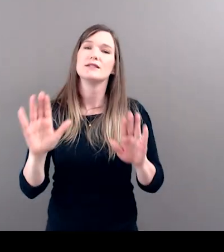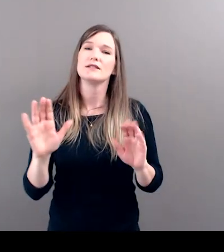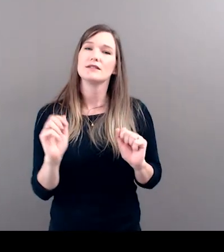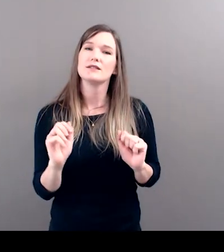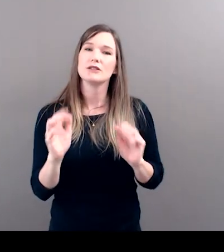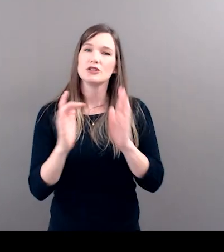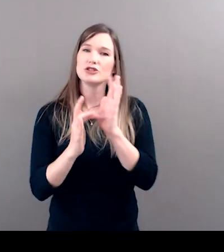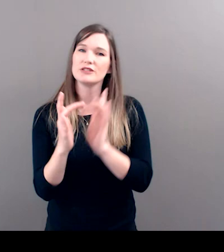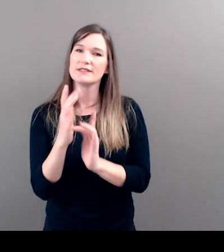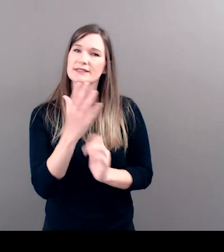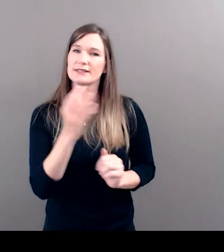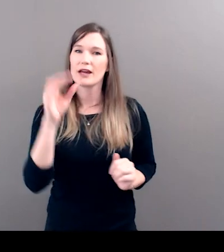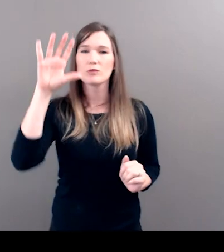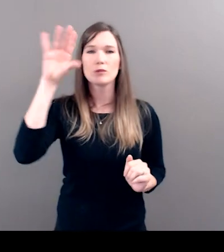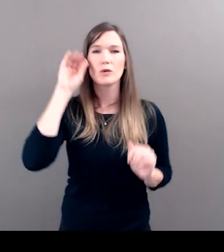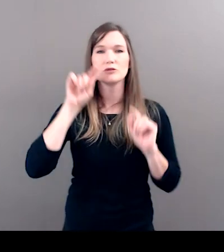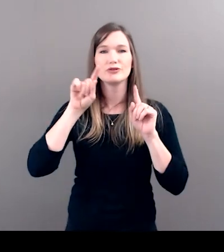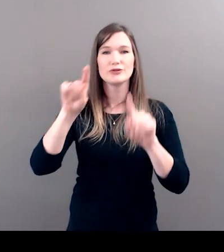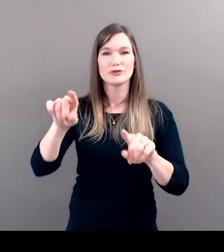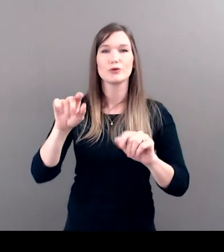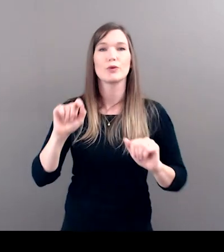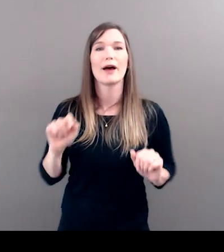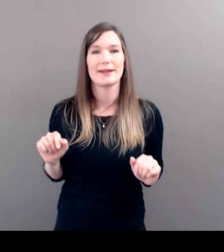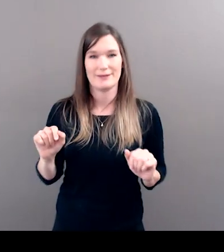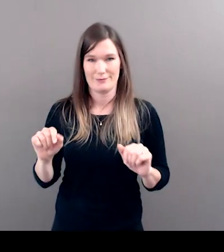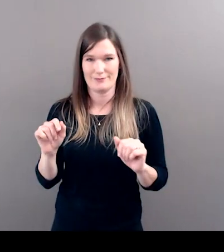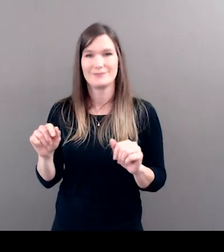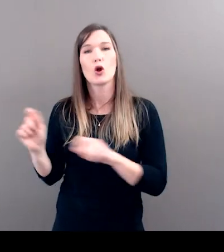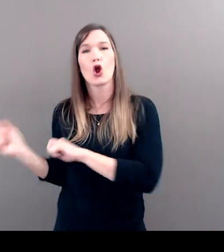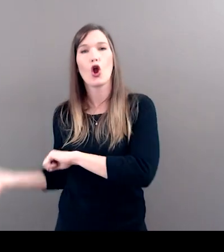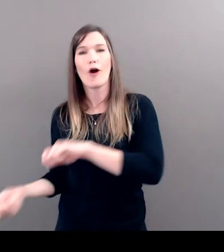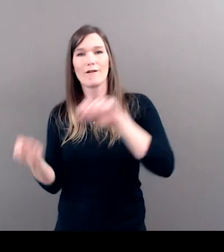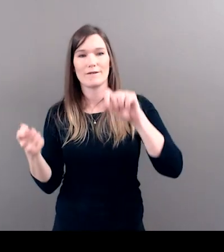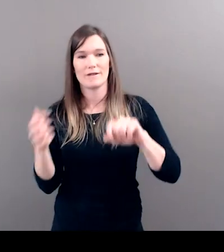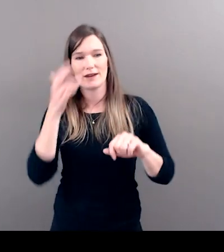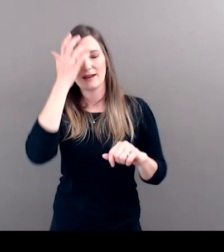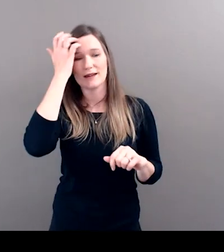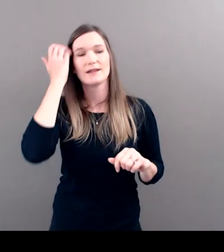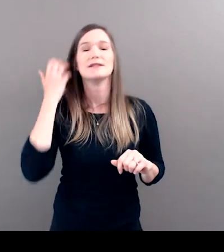They were at a par five, 500 par five. Moses,